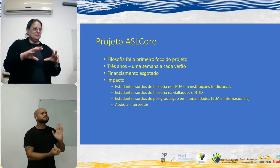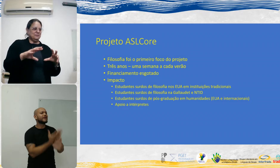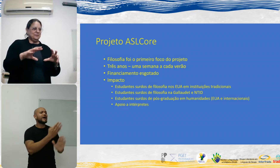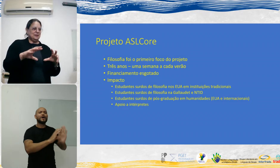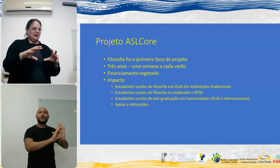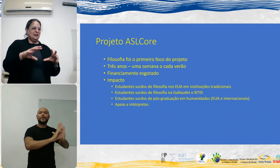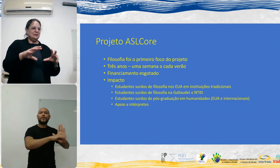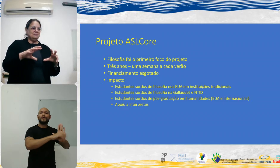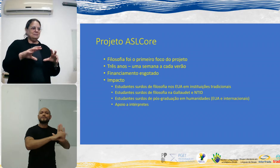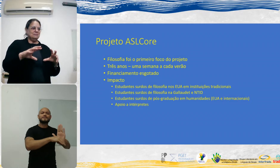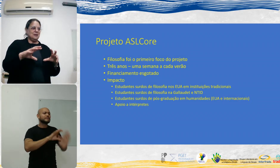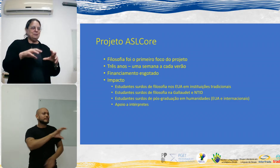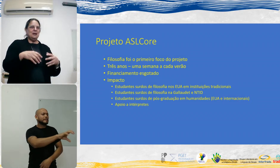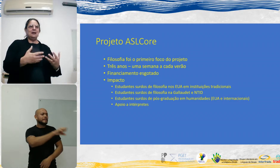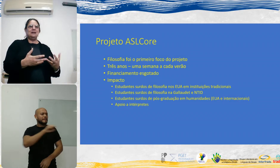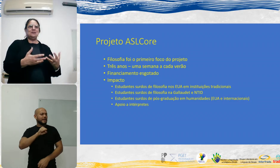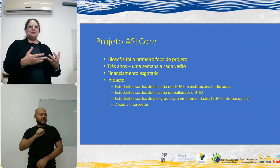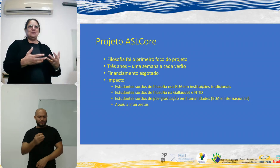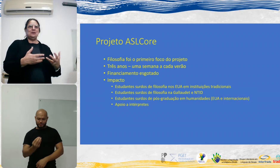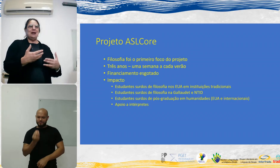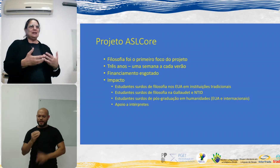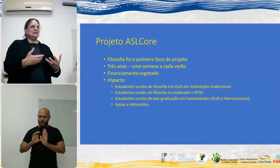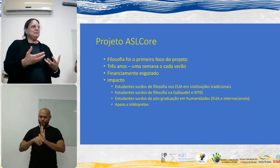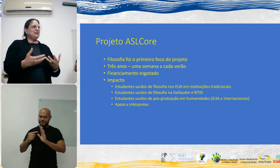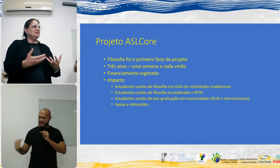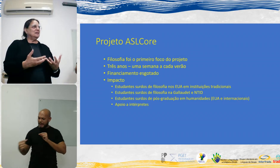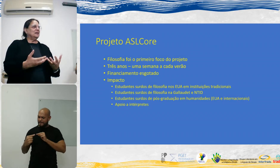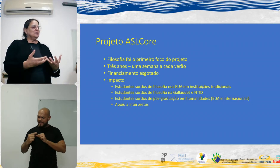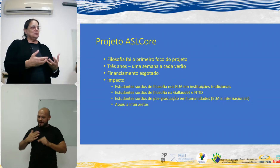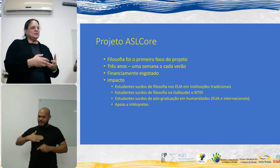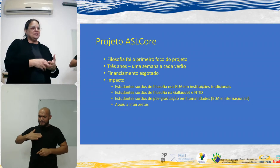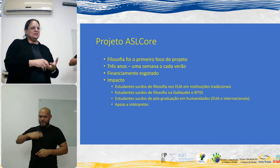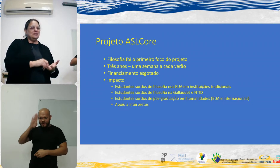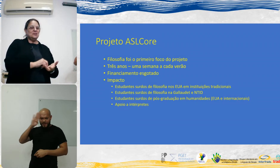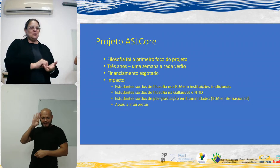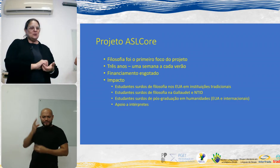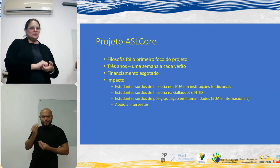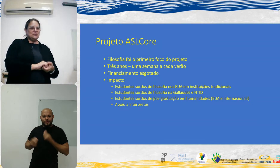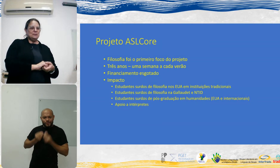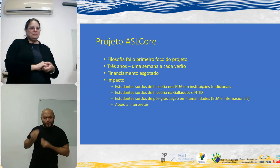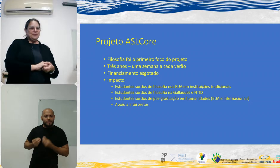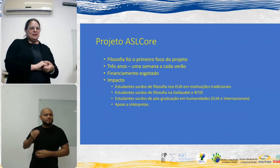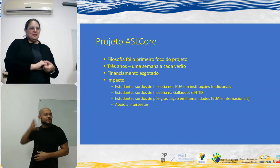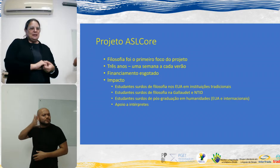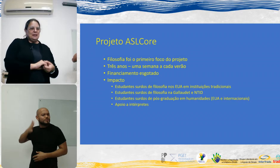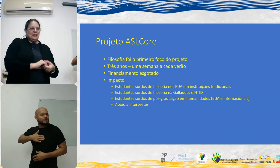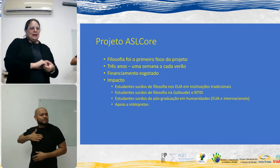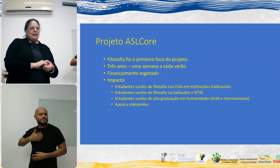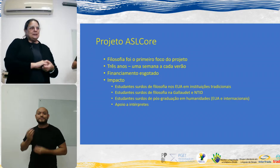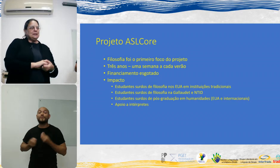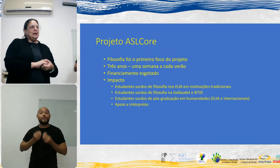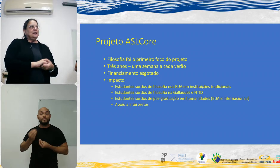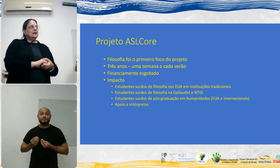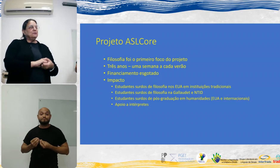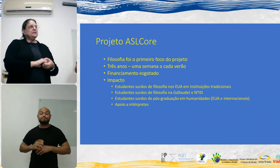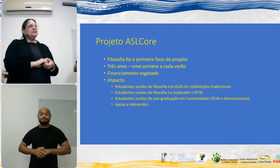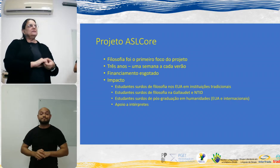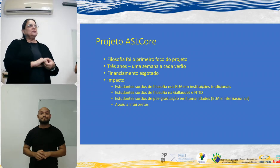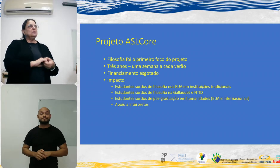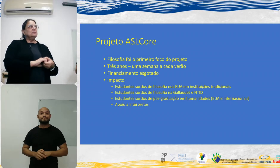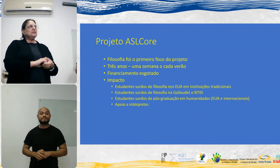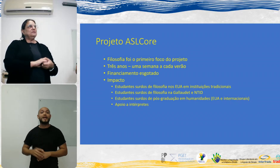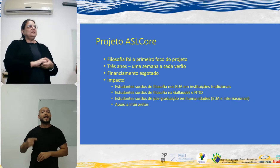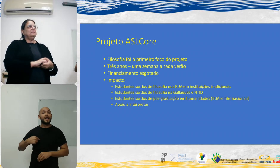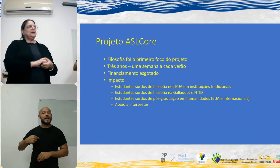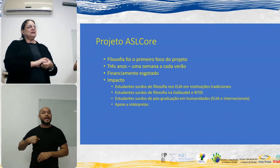concepts can apply to their academic intellectual discourse. And I have received